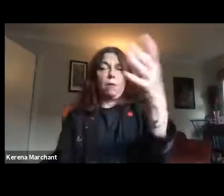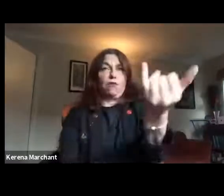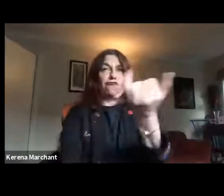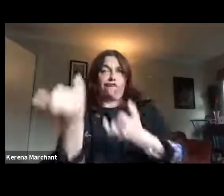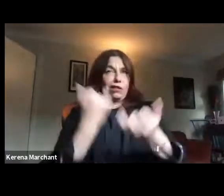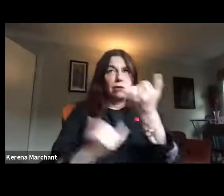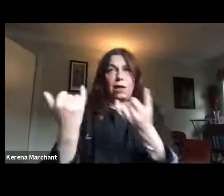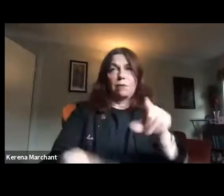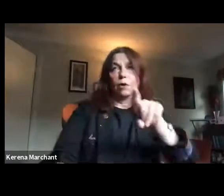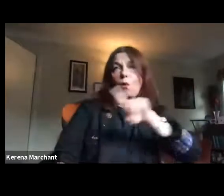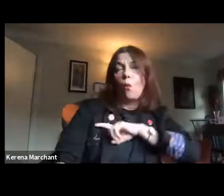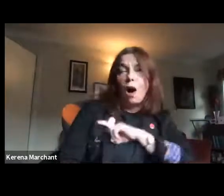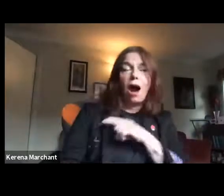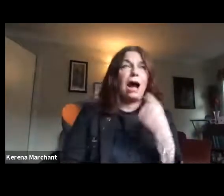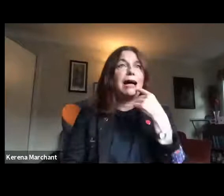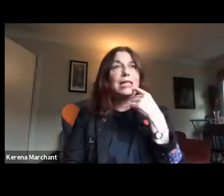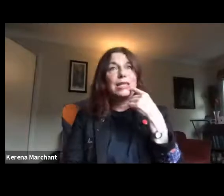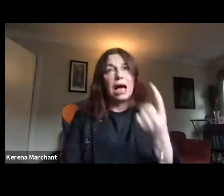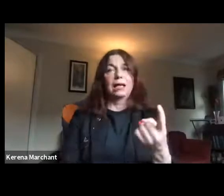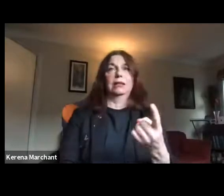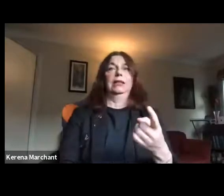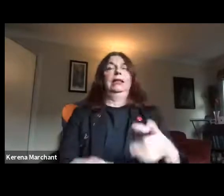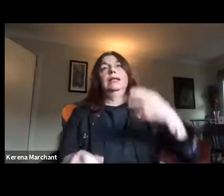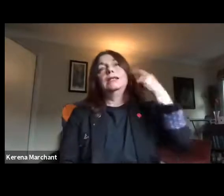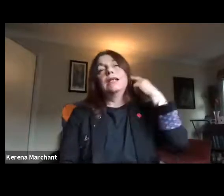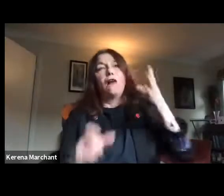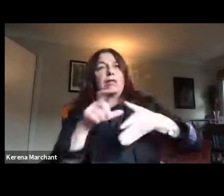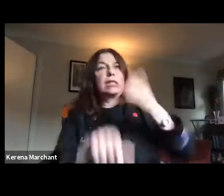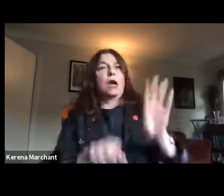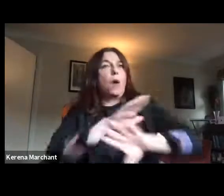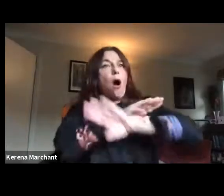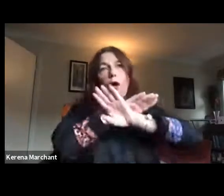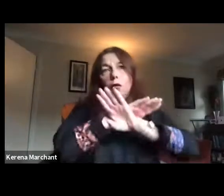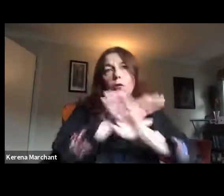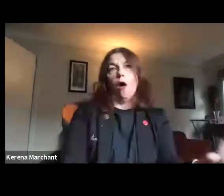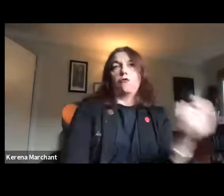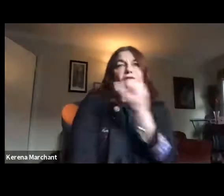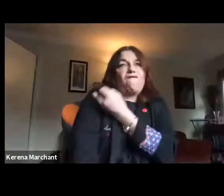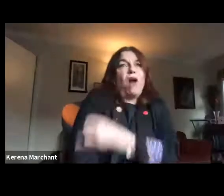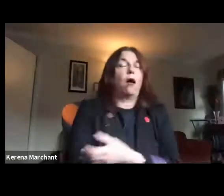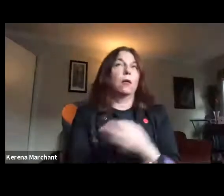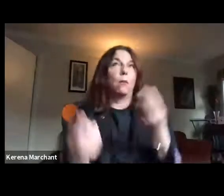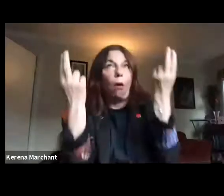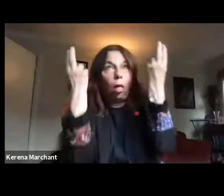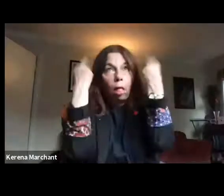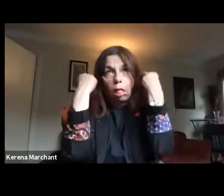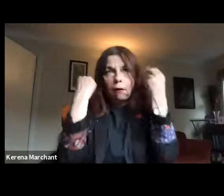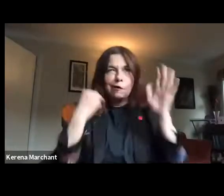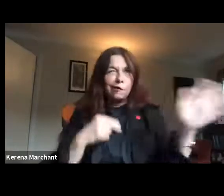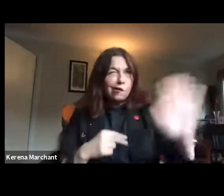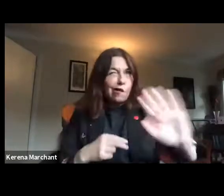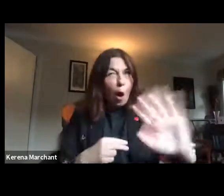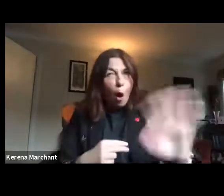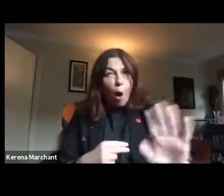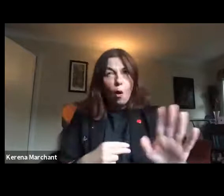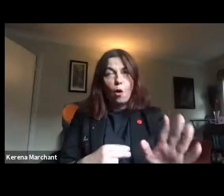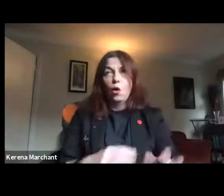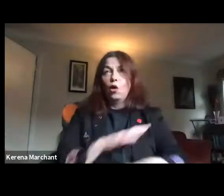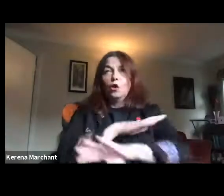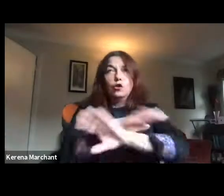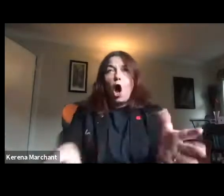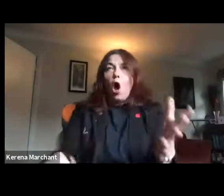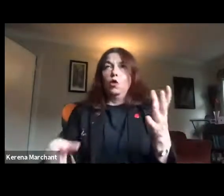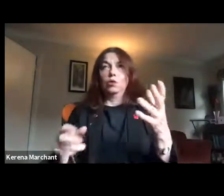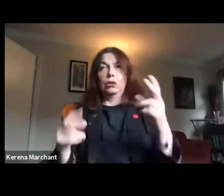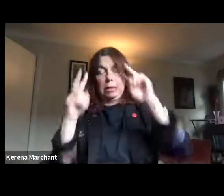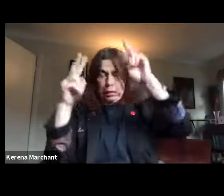lot of deaf and disabled people because I'd said that deaf and disabled people are not